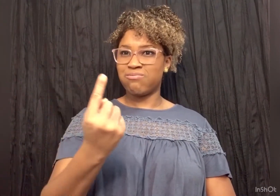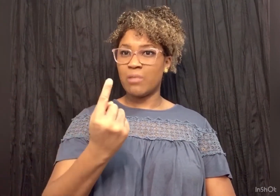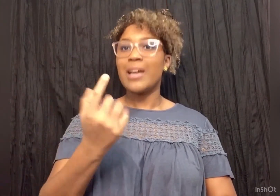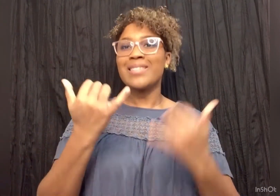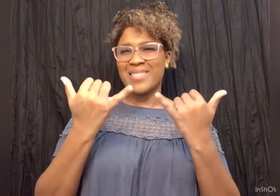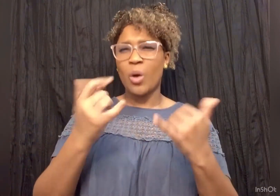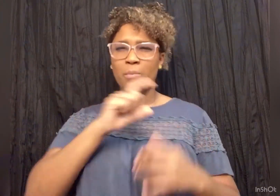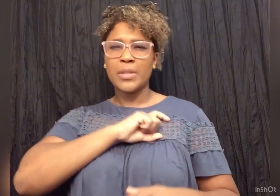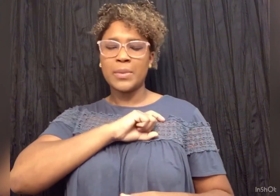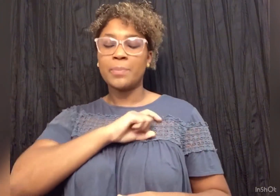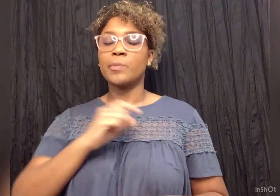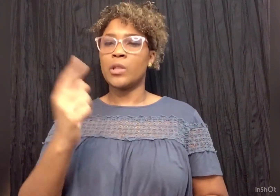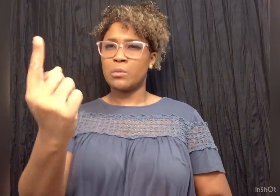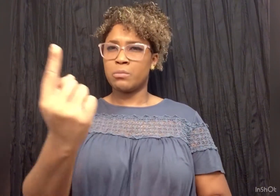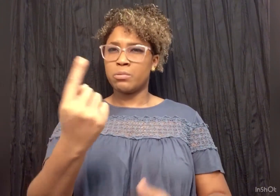entered and took my father aside.